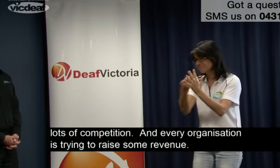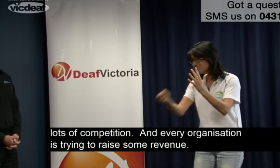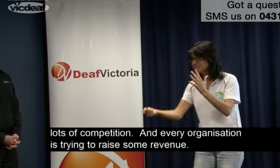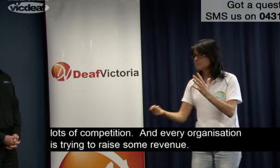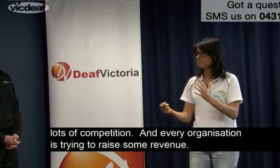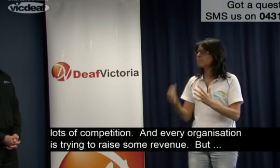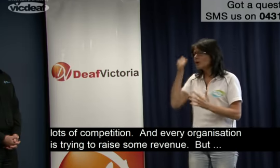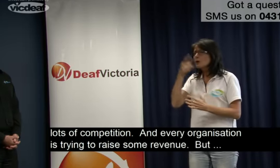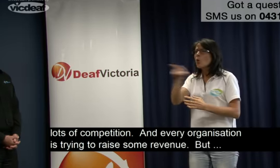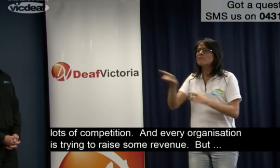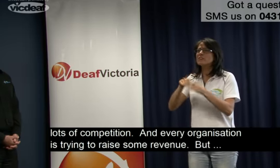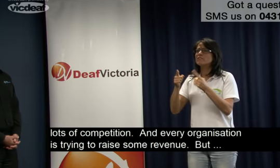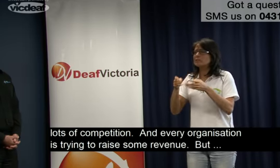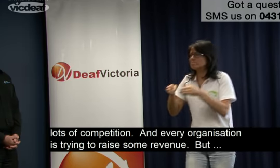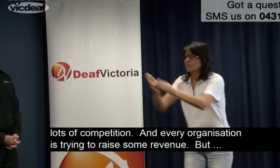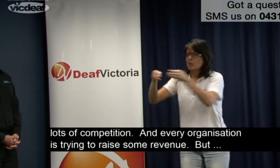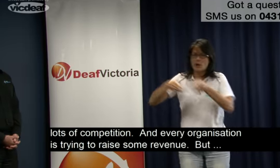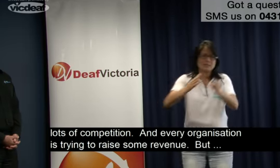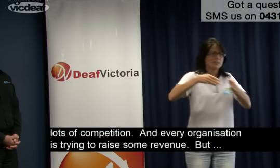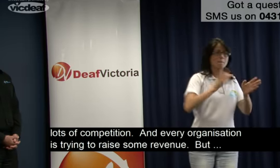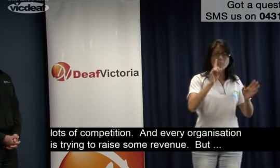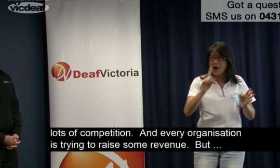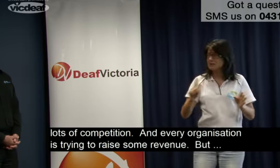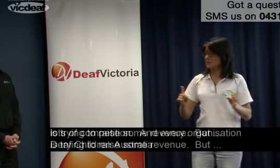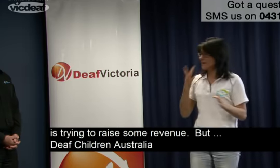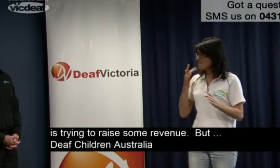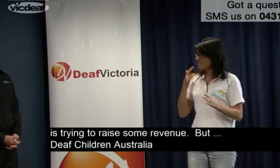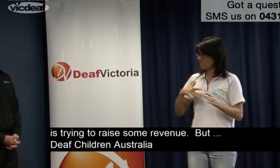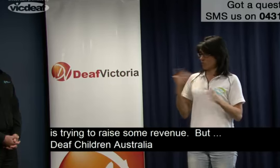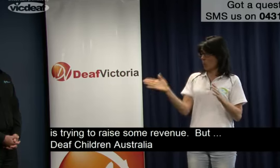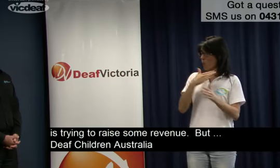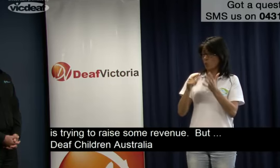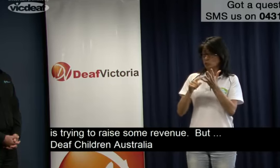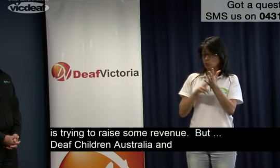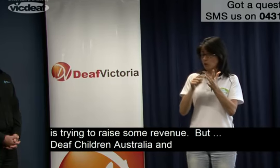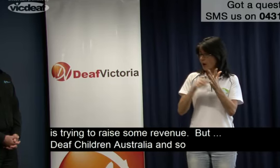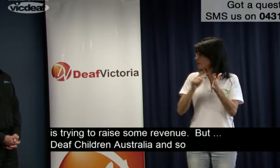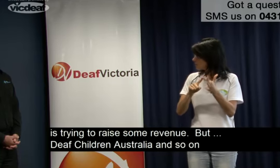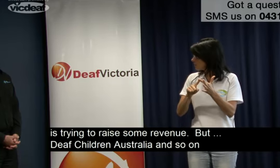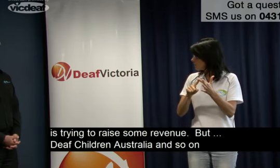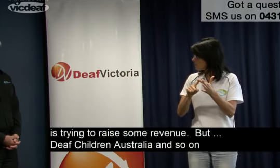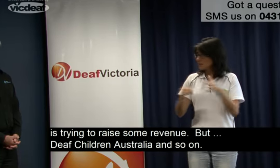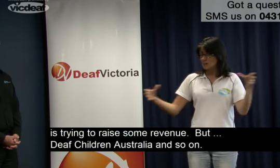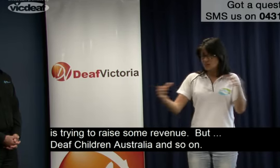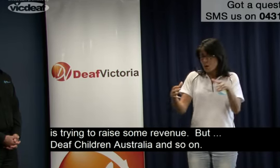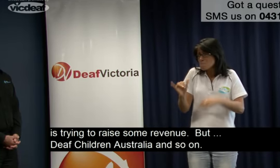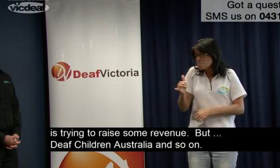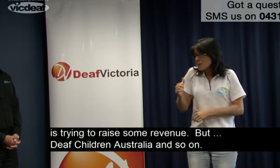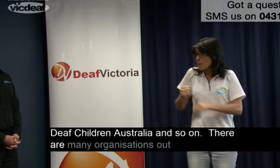Children Australia. There's many organisations out there, and it's not Deaf Australia alone. So if we can all unite and be